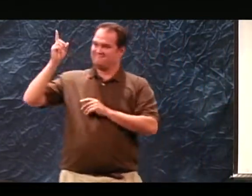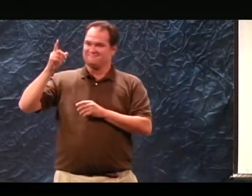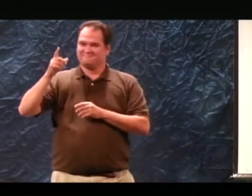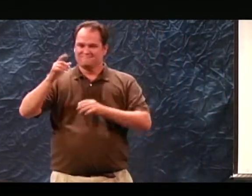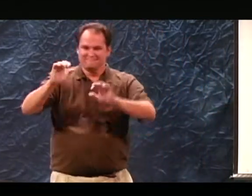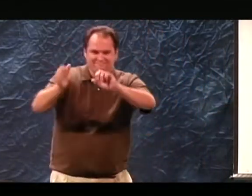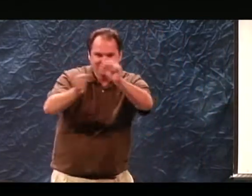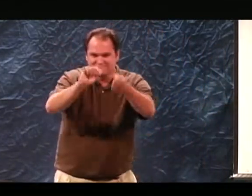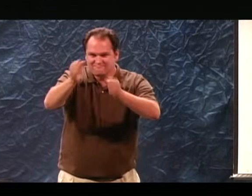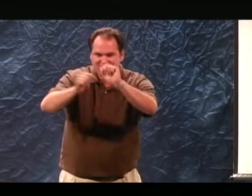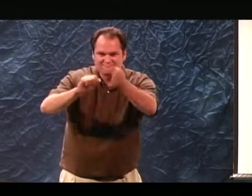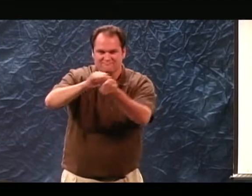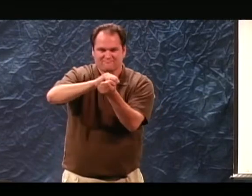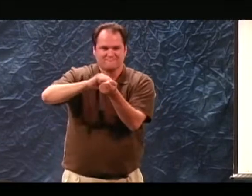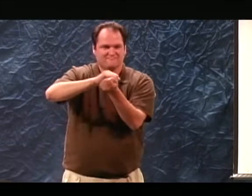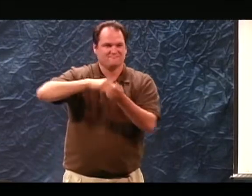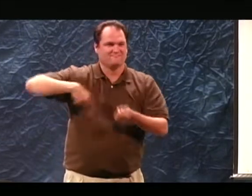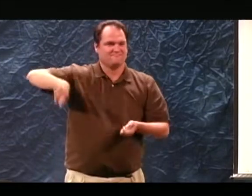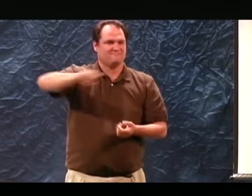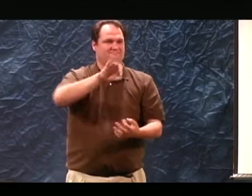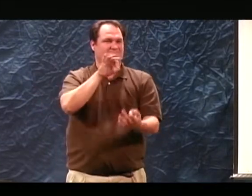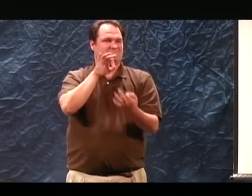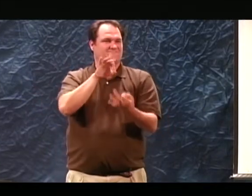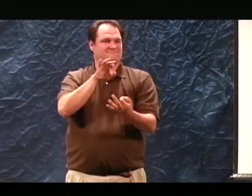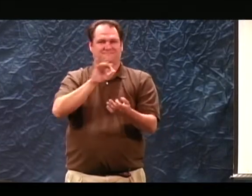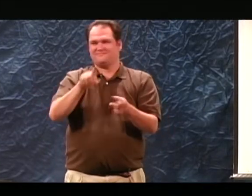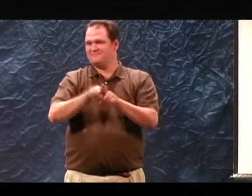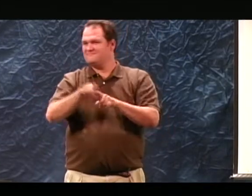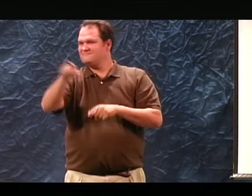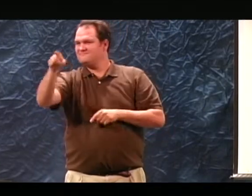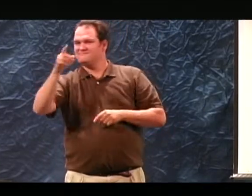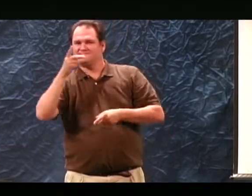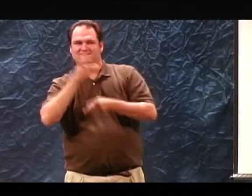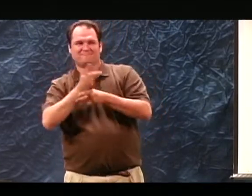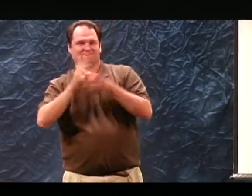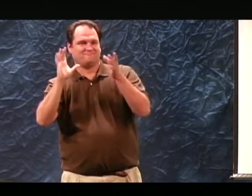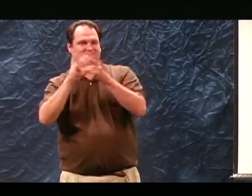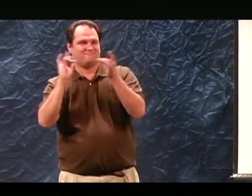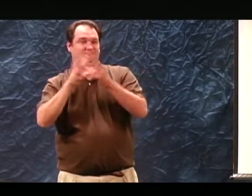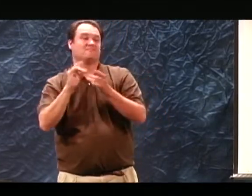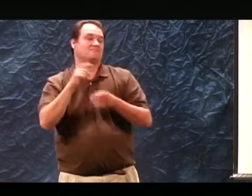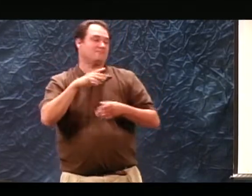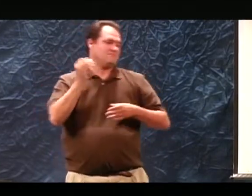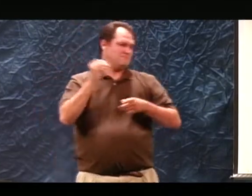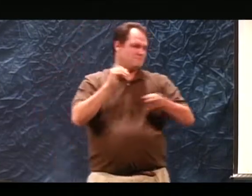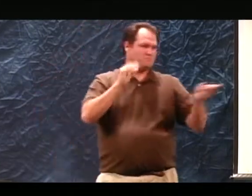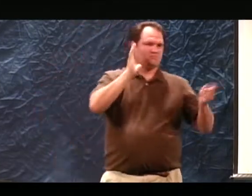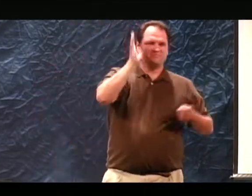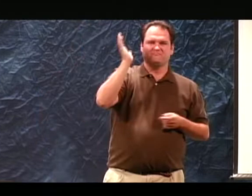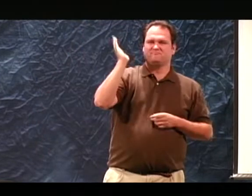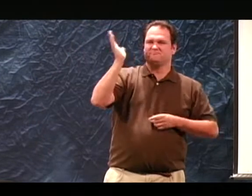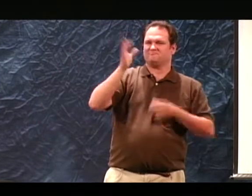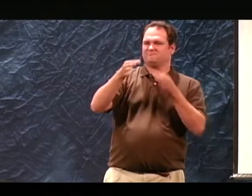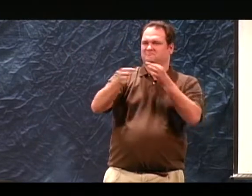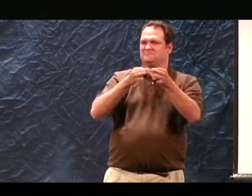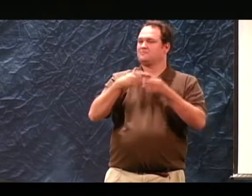history jesus is washing the church that he might present her as a glorious church